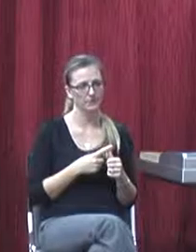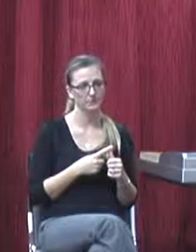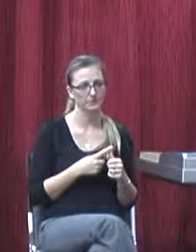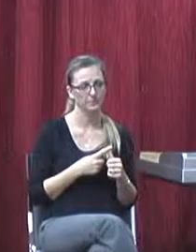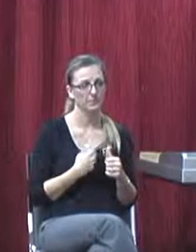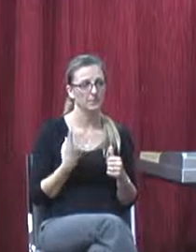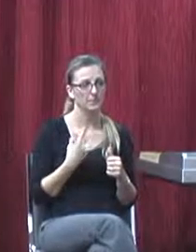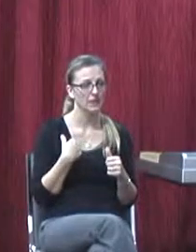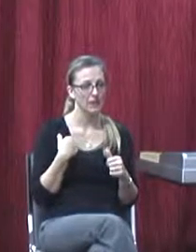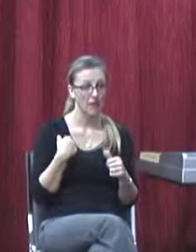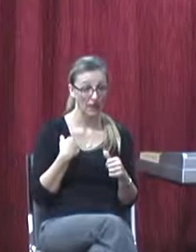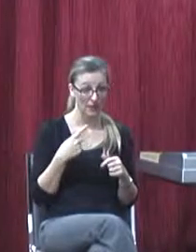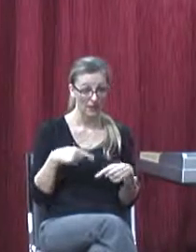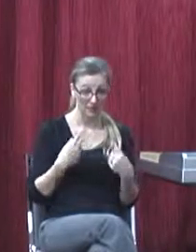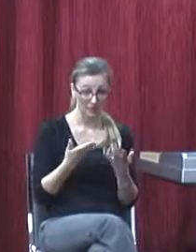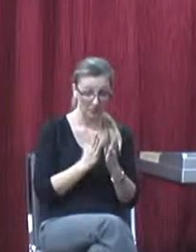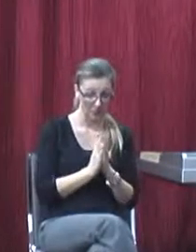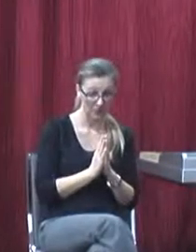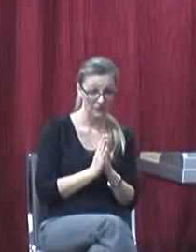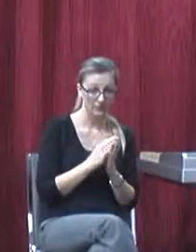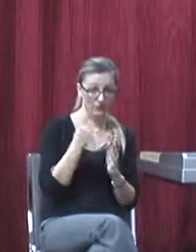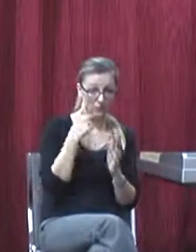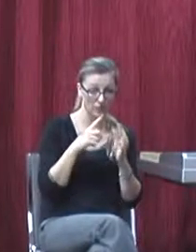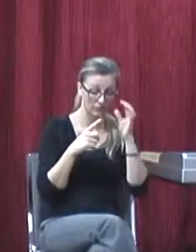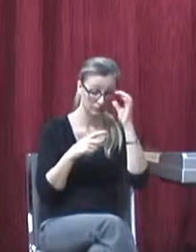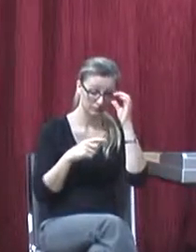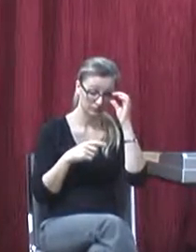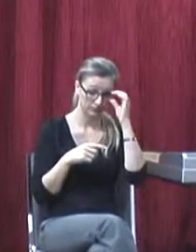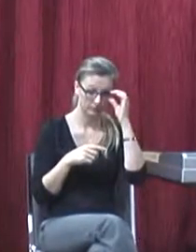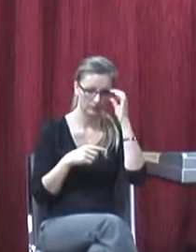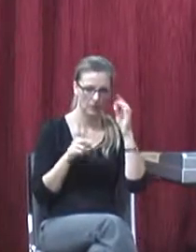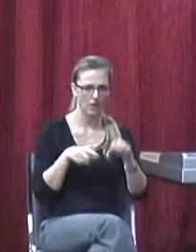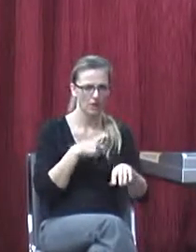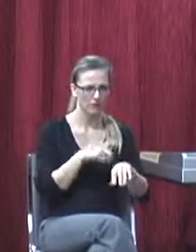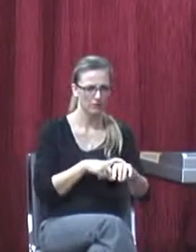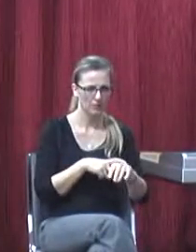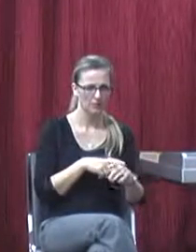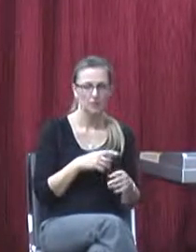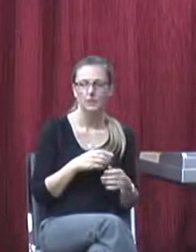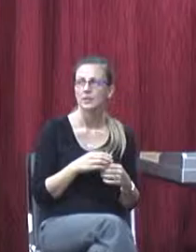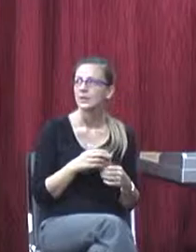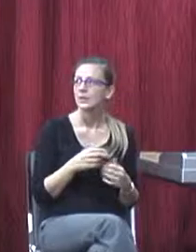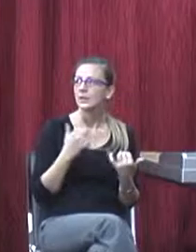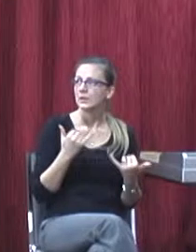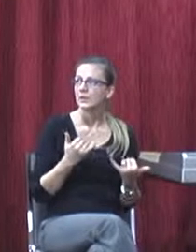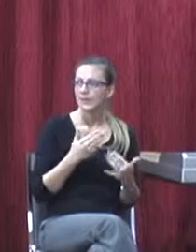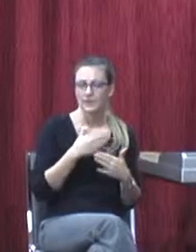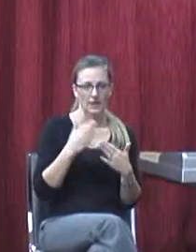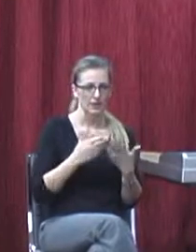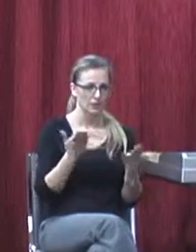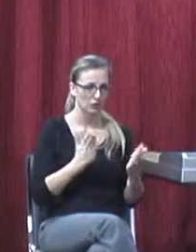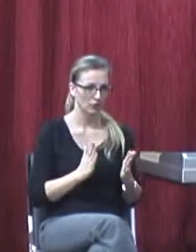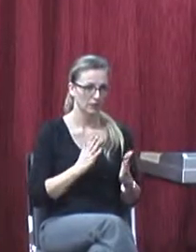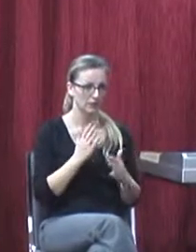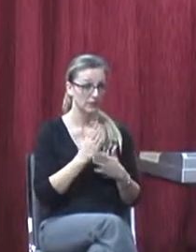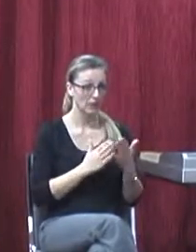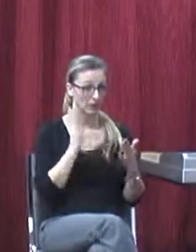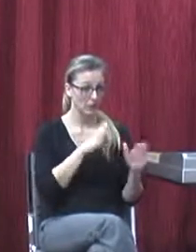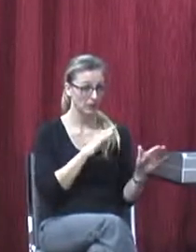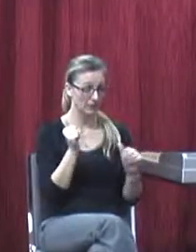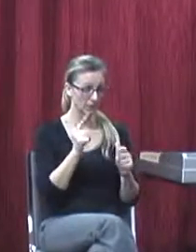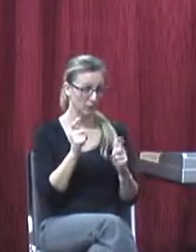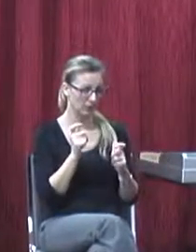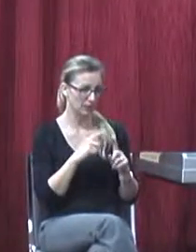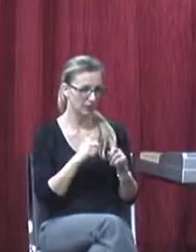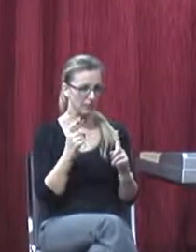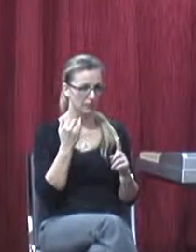I've been praying about for a long time and wanting to see. If you see today, when we get to the end of the service And some people will leave very quickly. But if